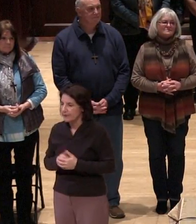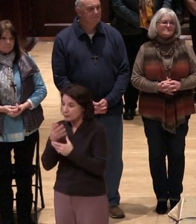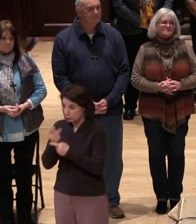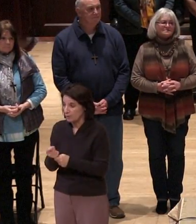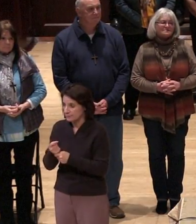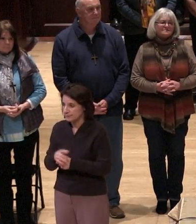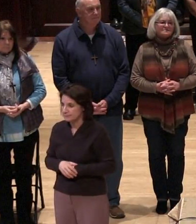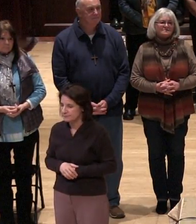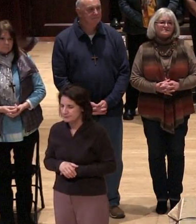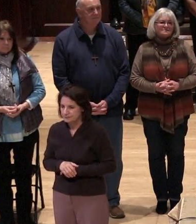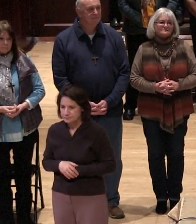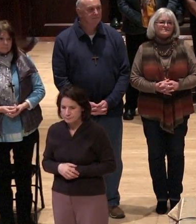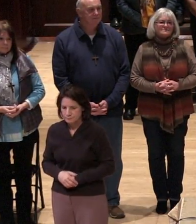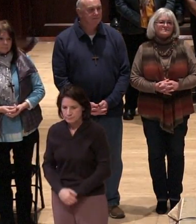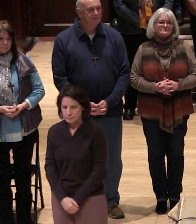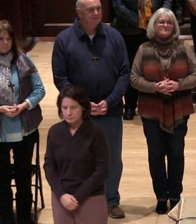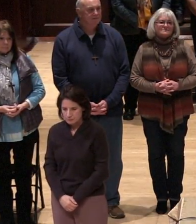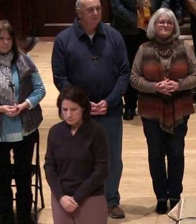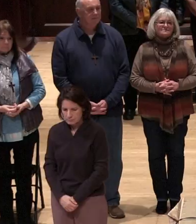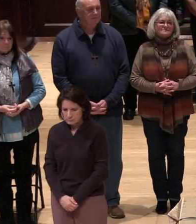trust.